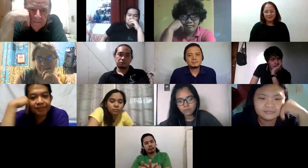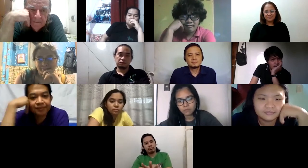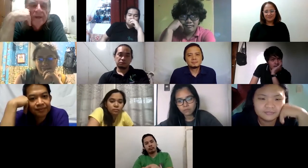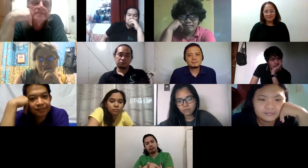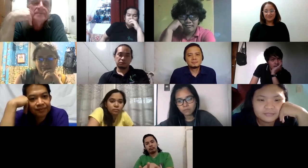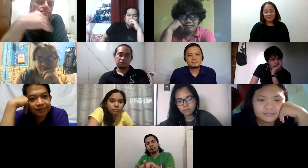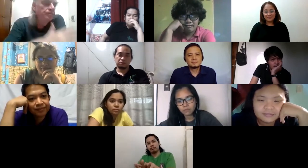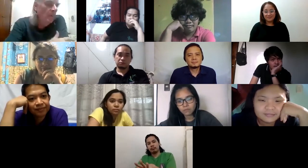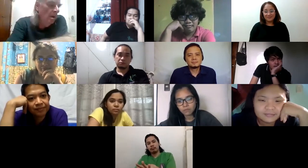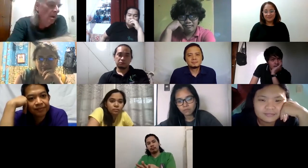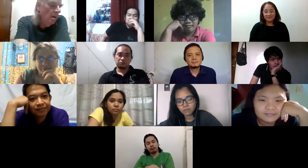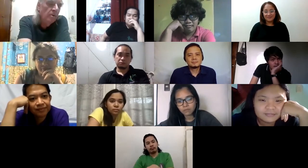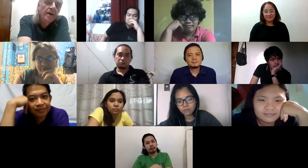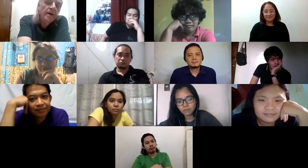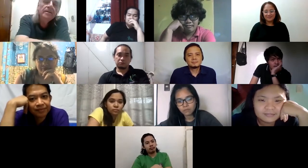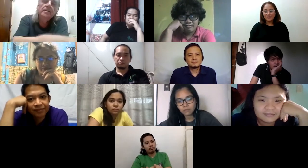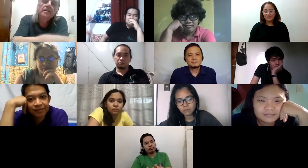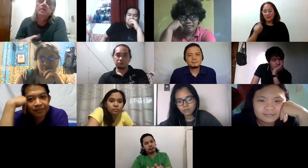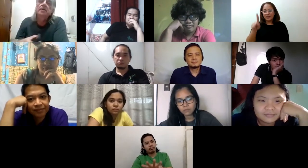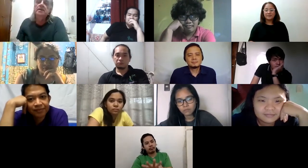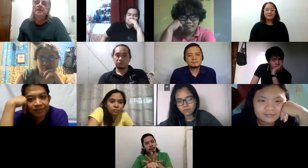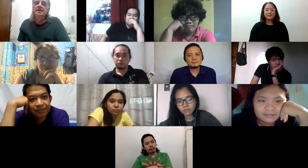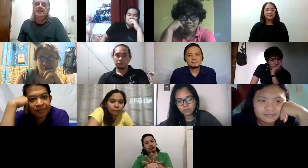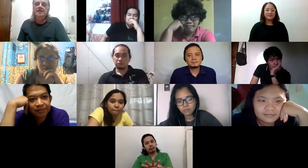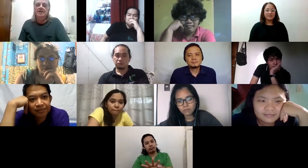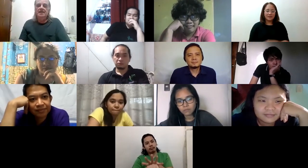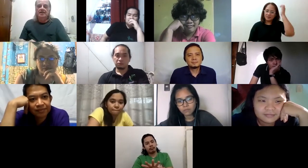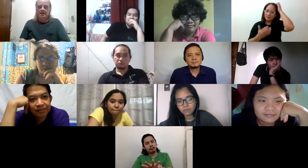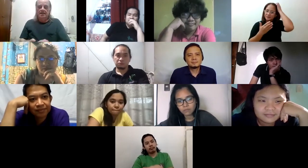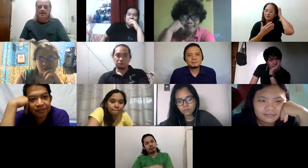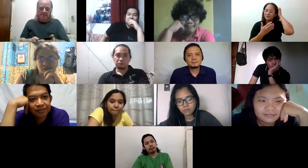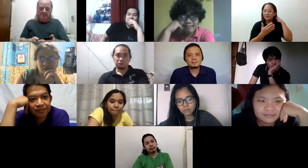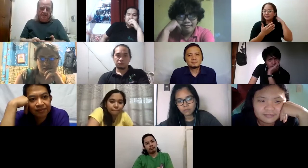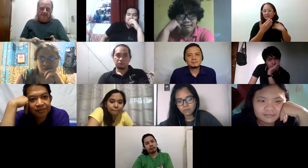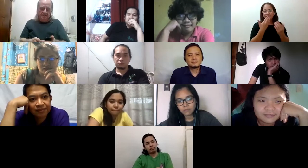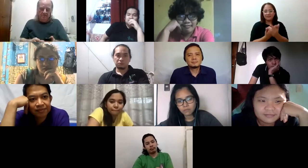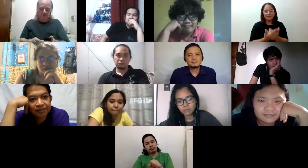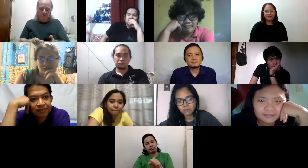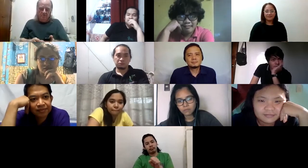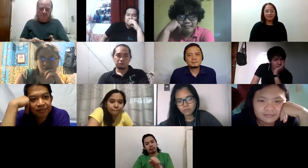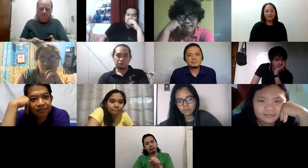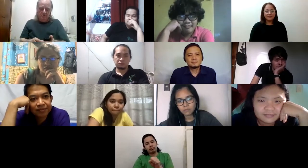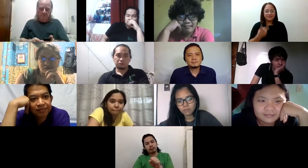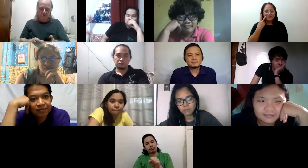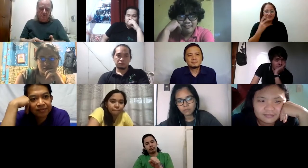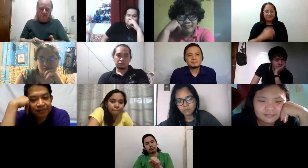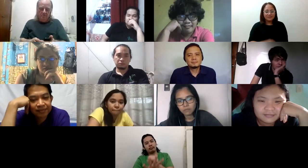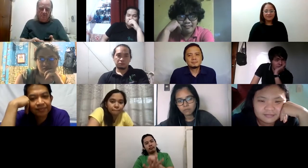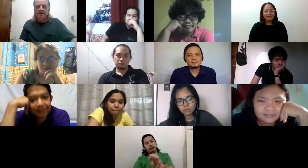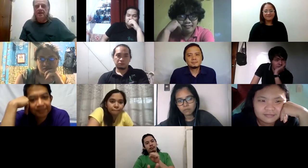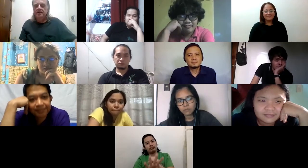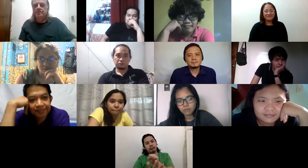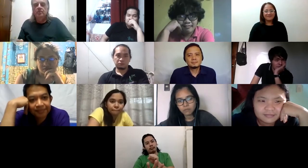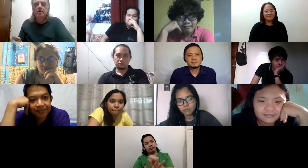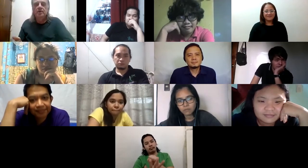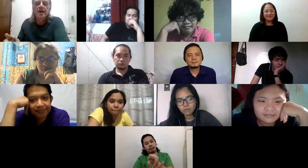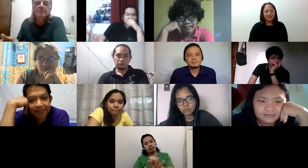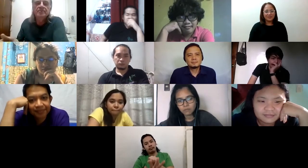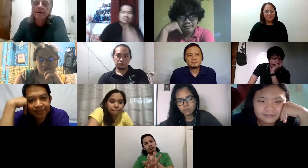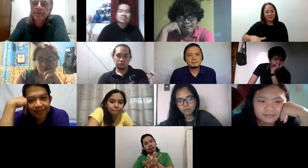Okay. All right, good. Let's see. Oh, getting late, but we'll have time to